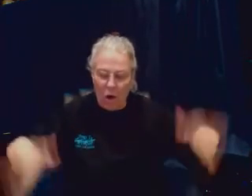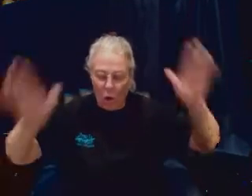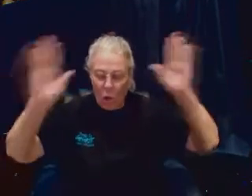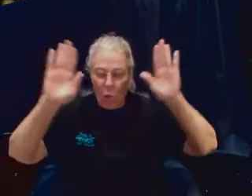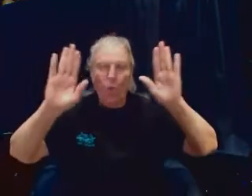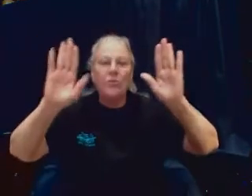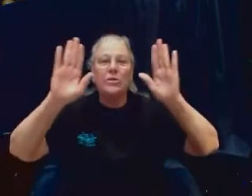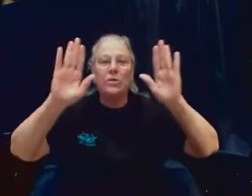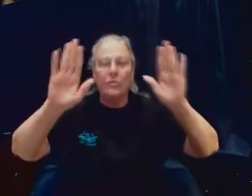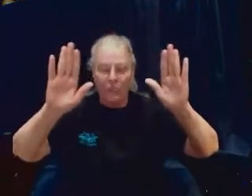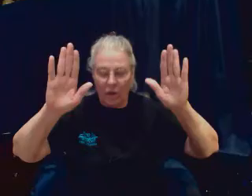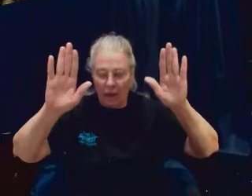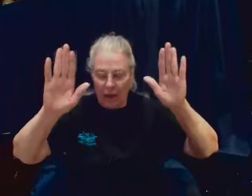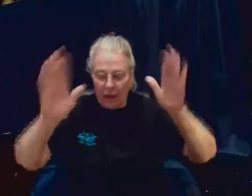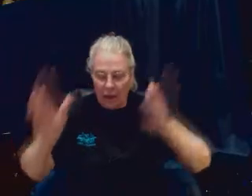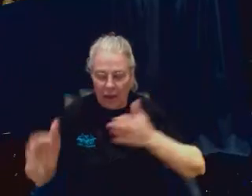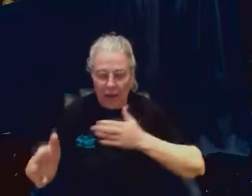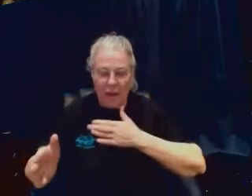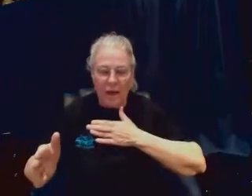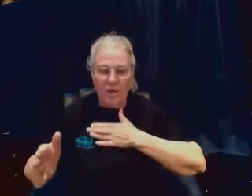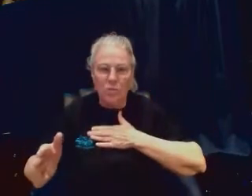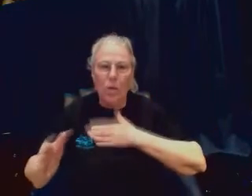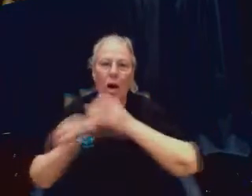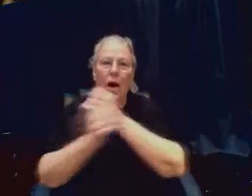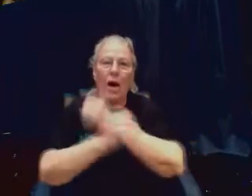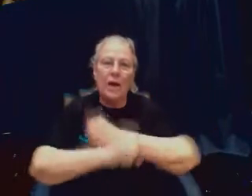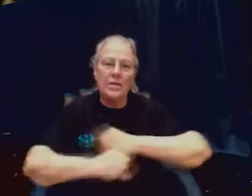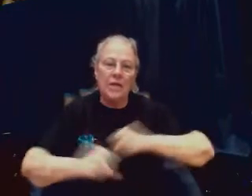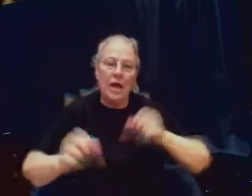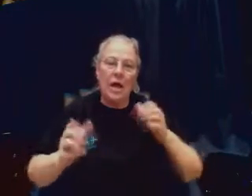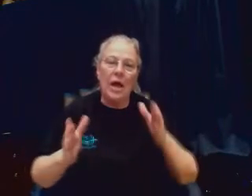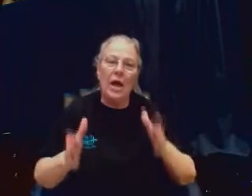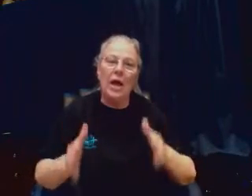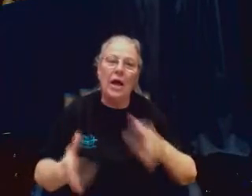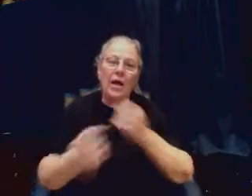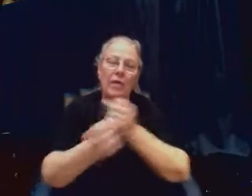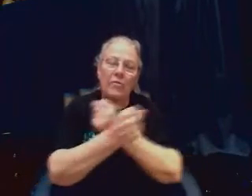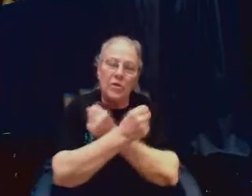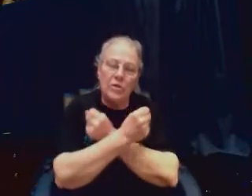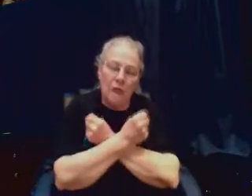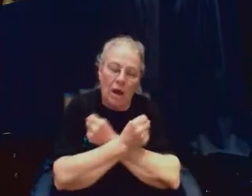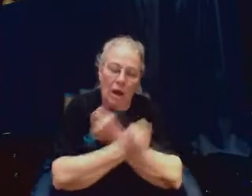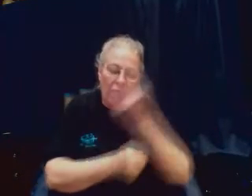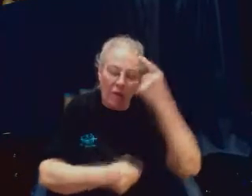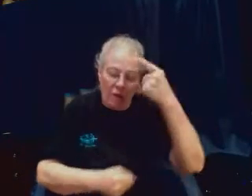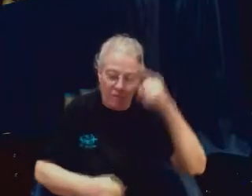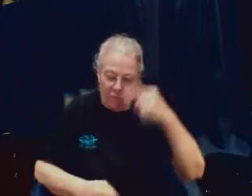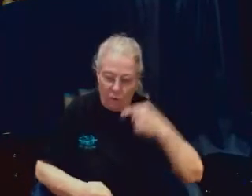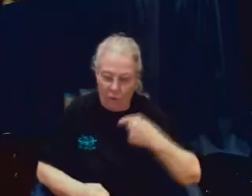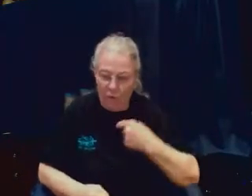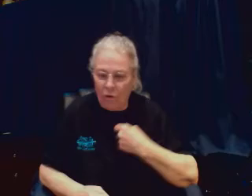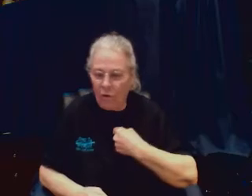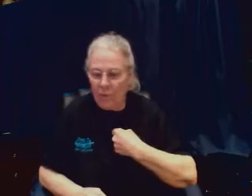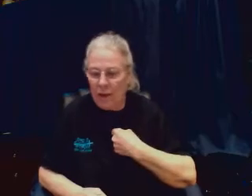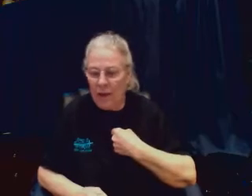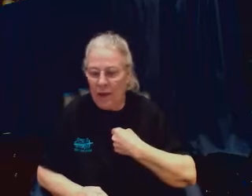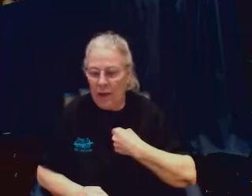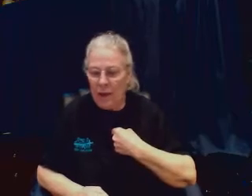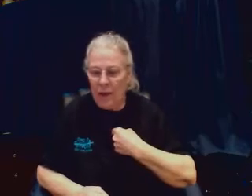how wonderful is my Savior's love for